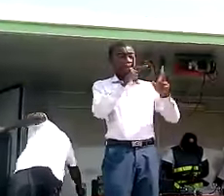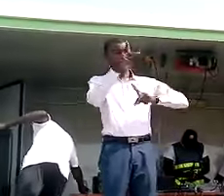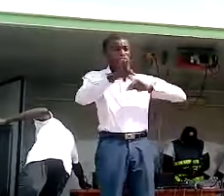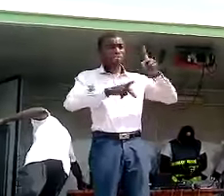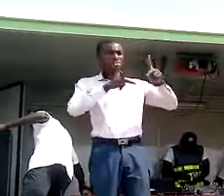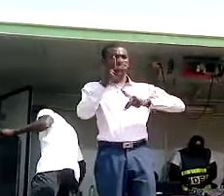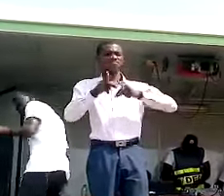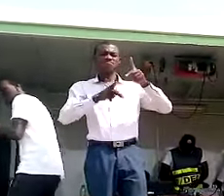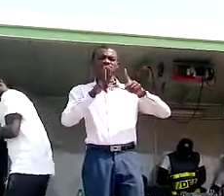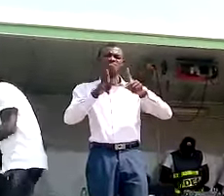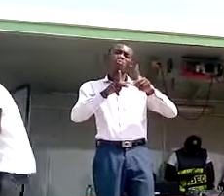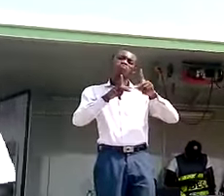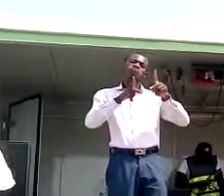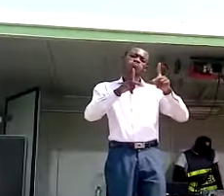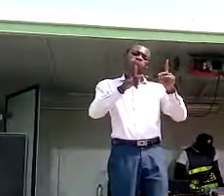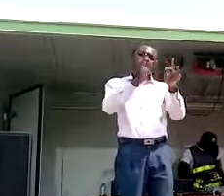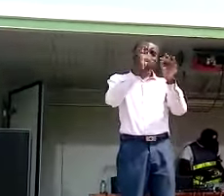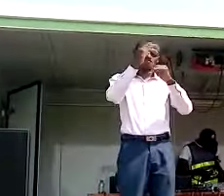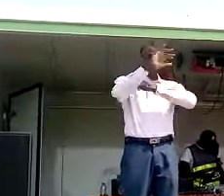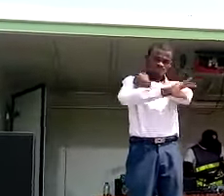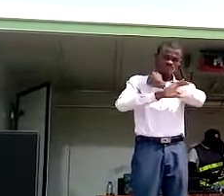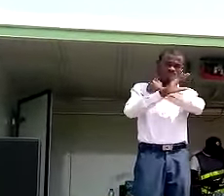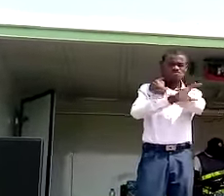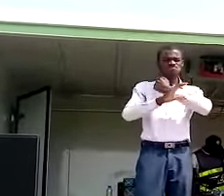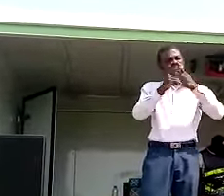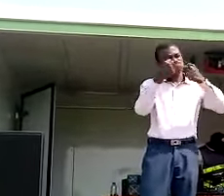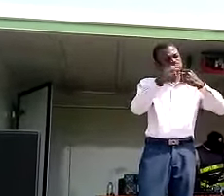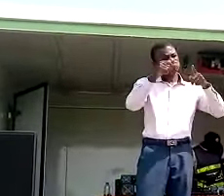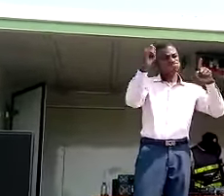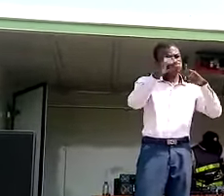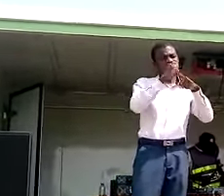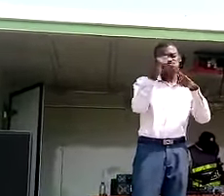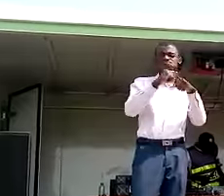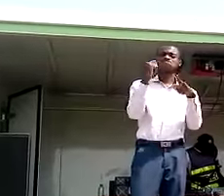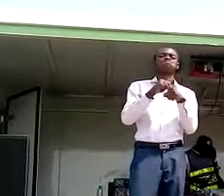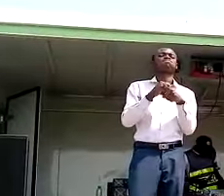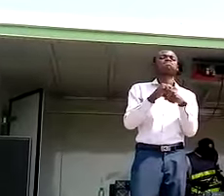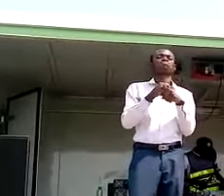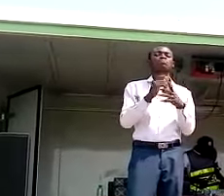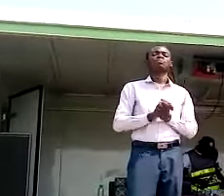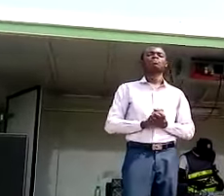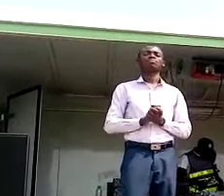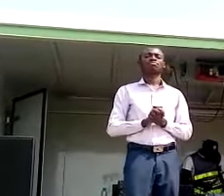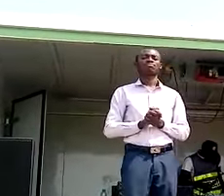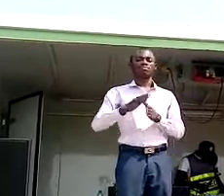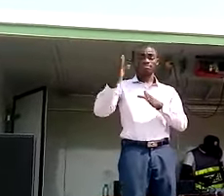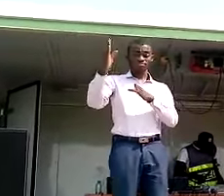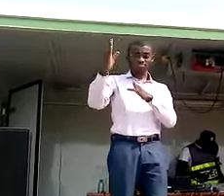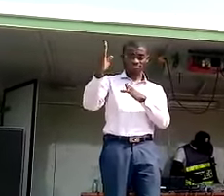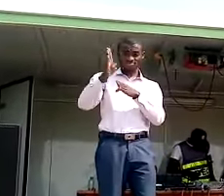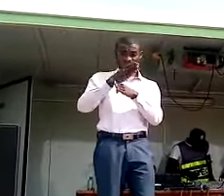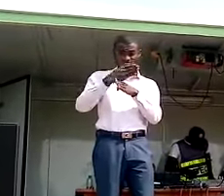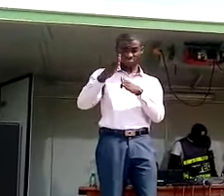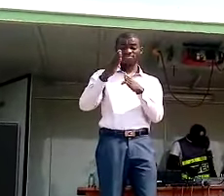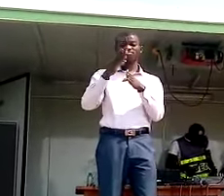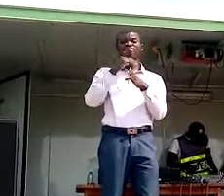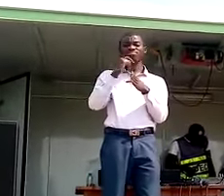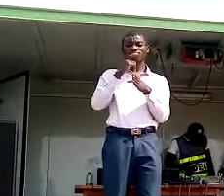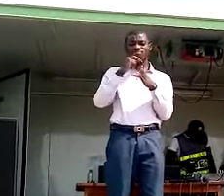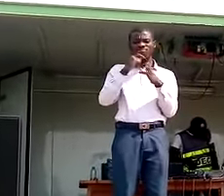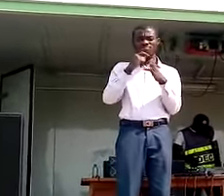been trained by the country to maintain, retain, and sustain. Our businessmen and readers are busy conspiring.